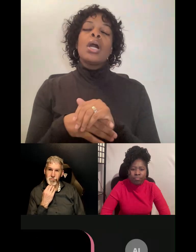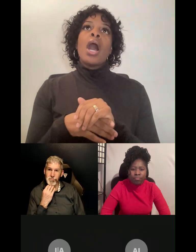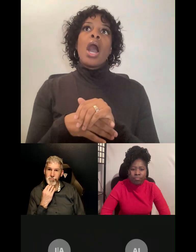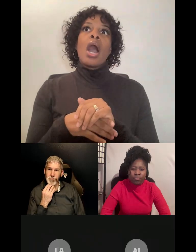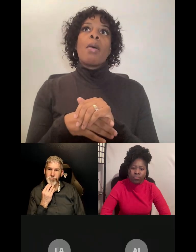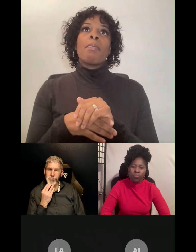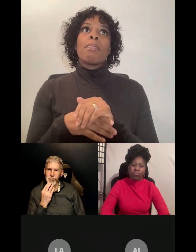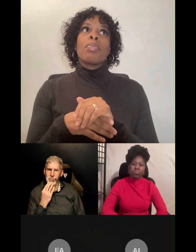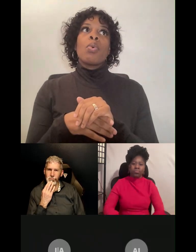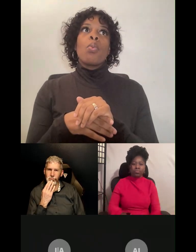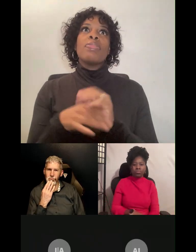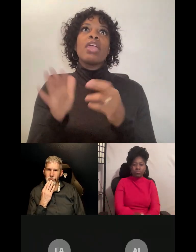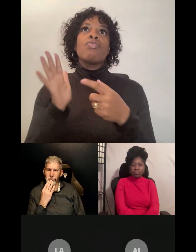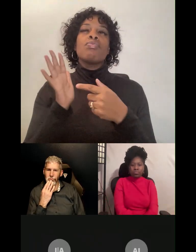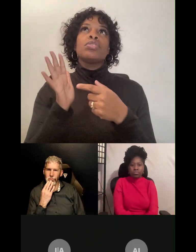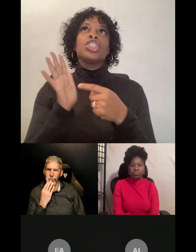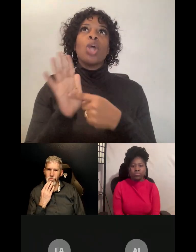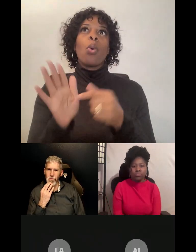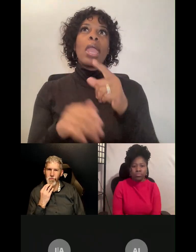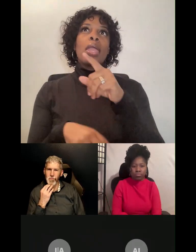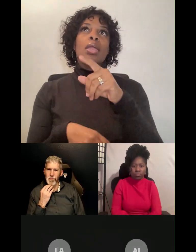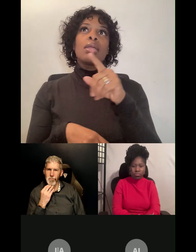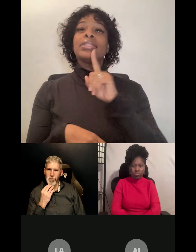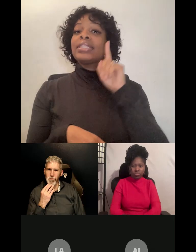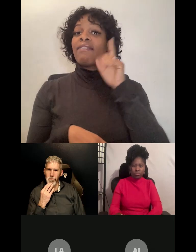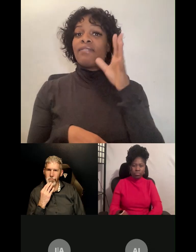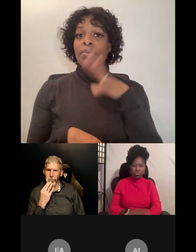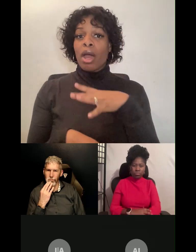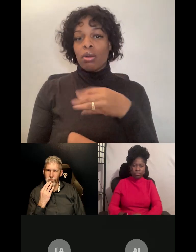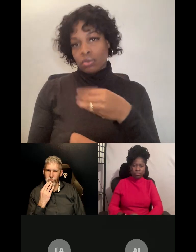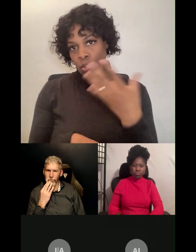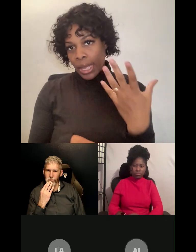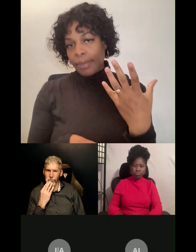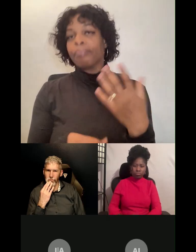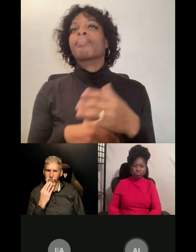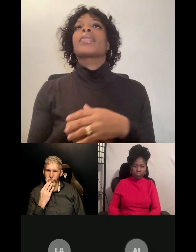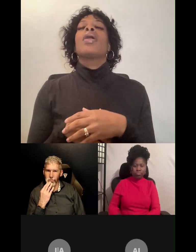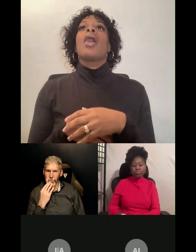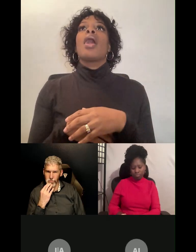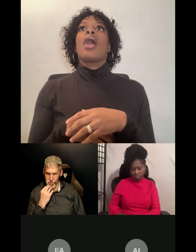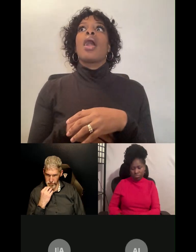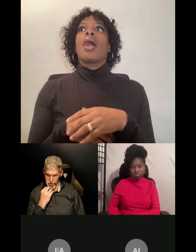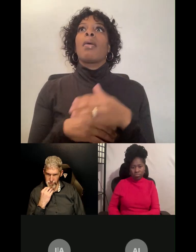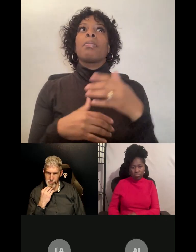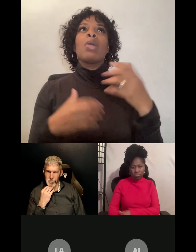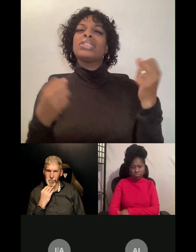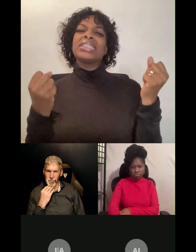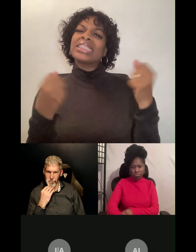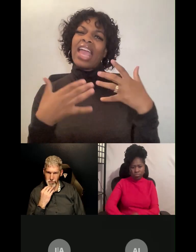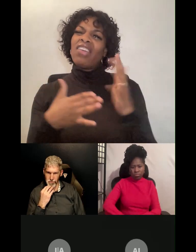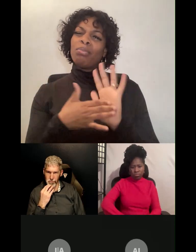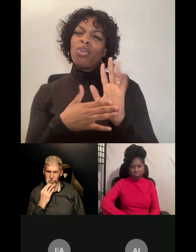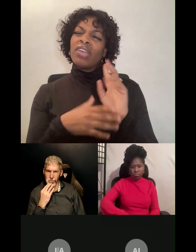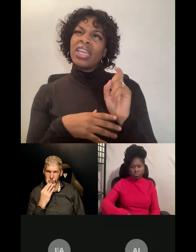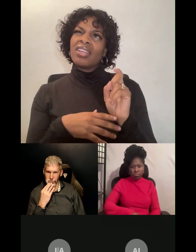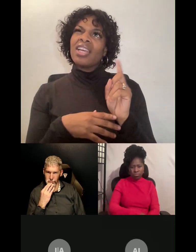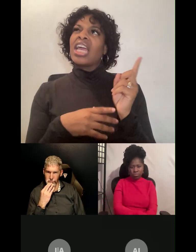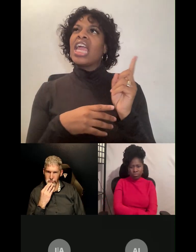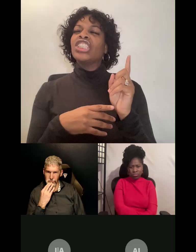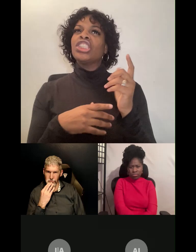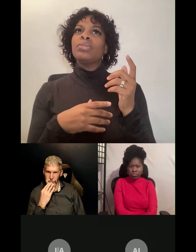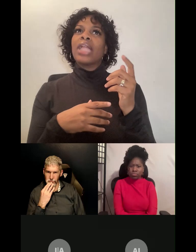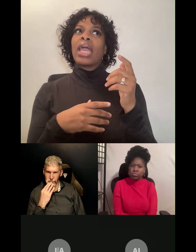film. When they show a deaf female, right? It was a scary